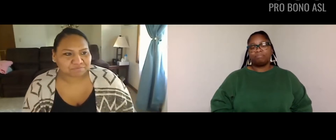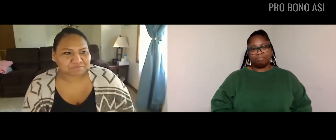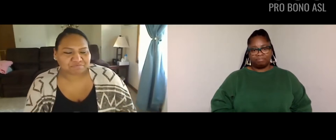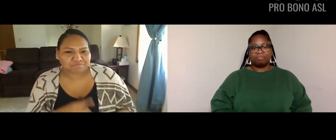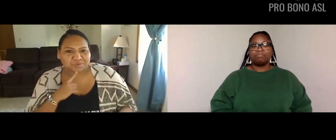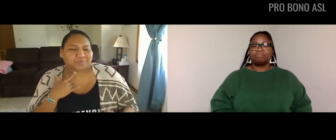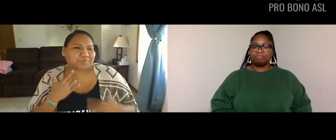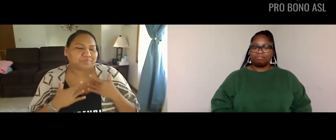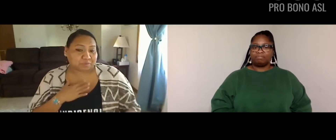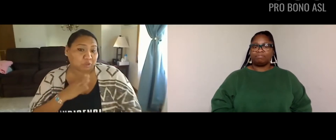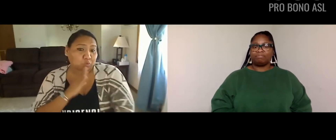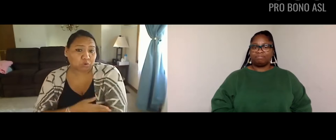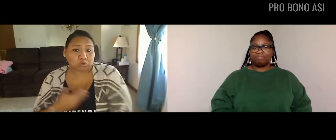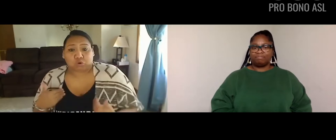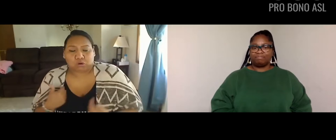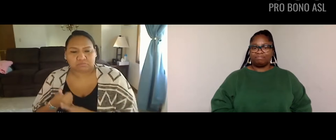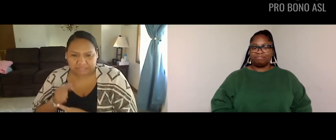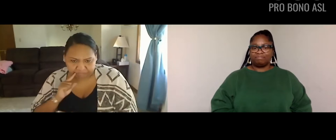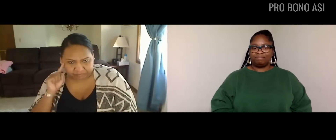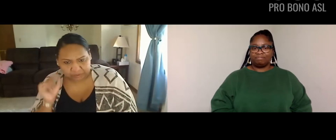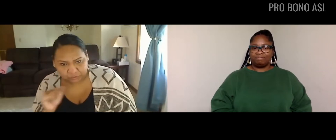and I teach them at home school currently.